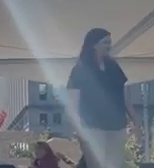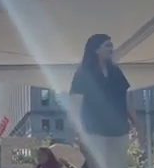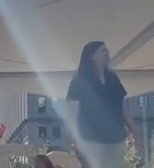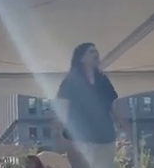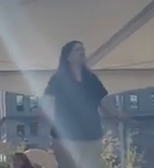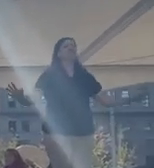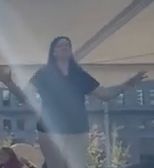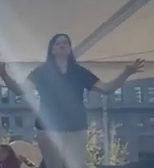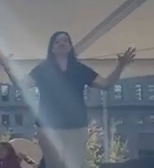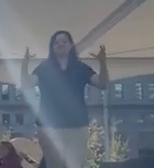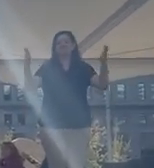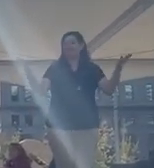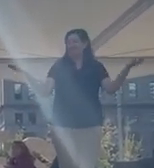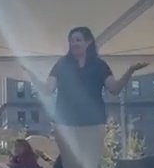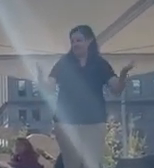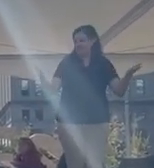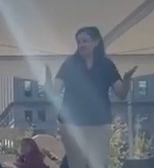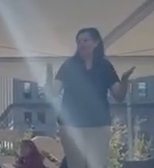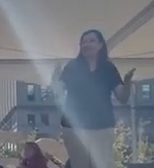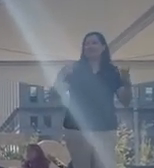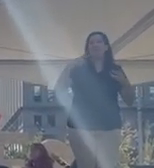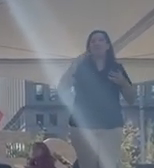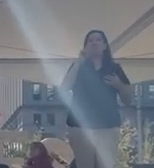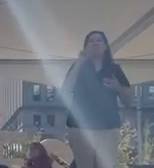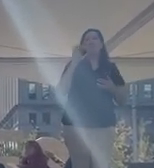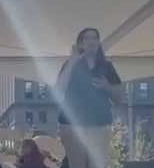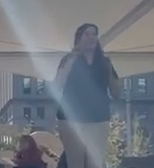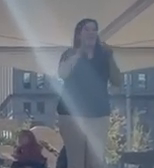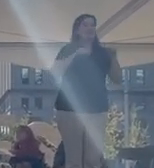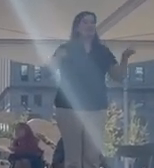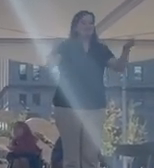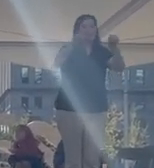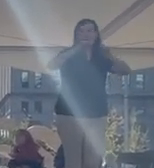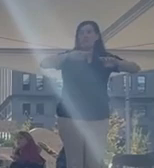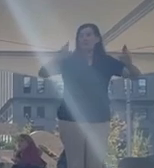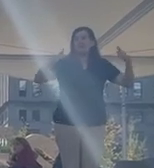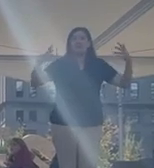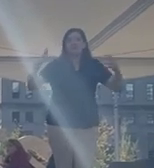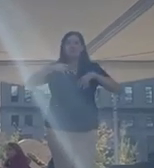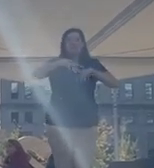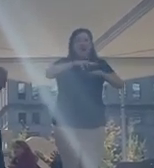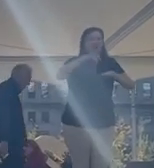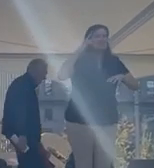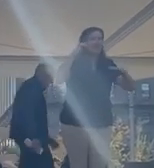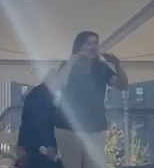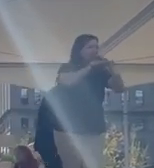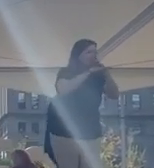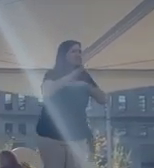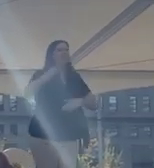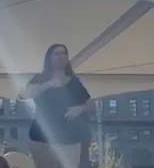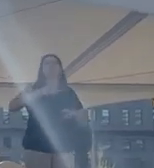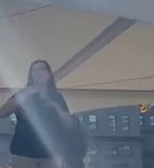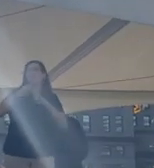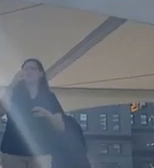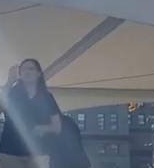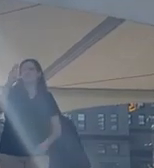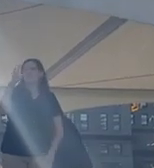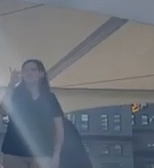We are here on Public Square. We are here to march for access. My name is Chris